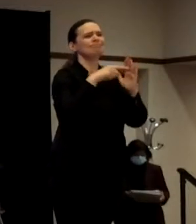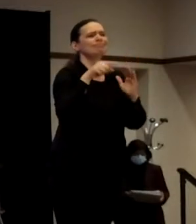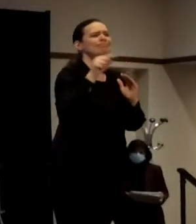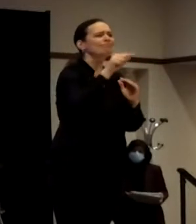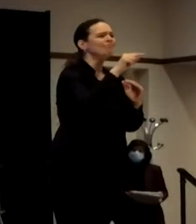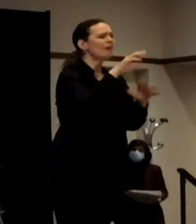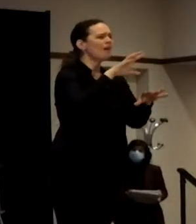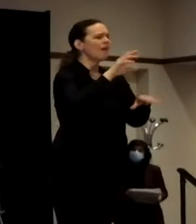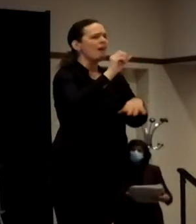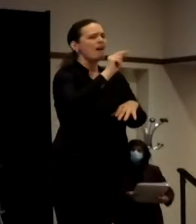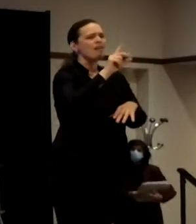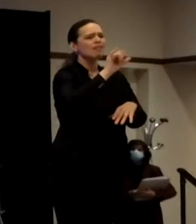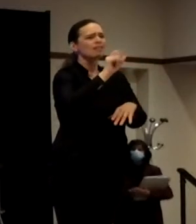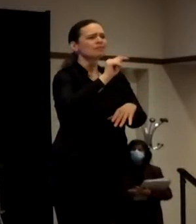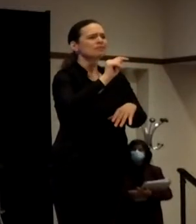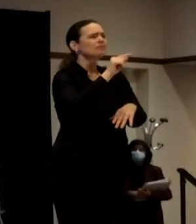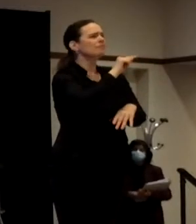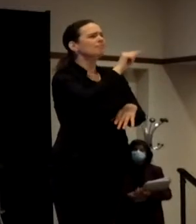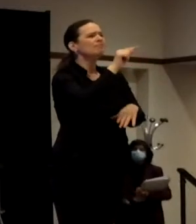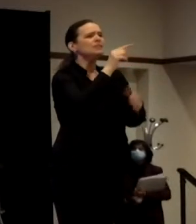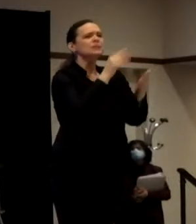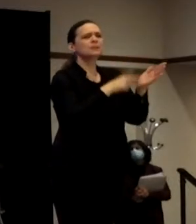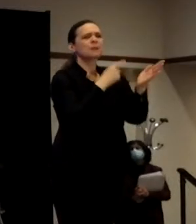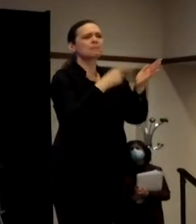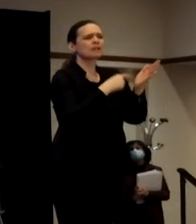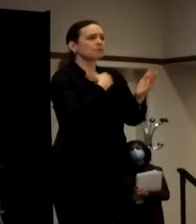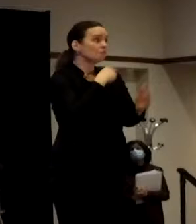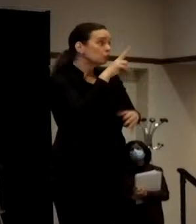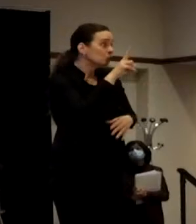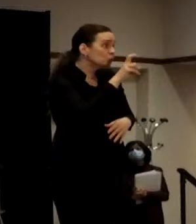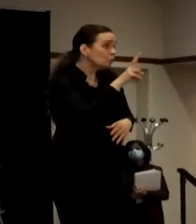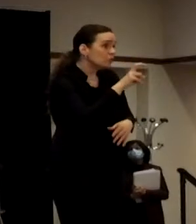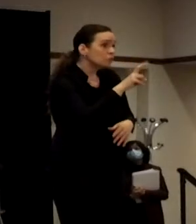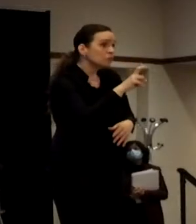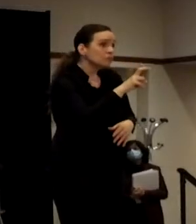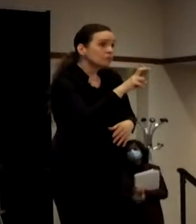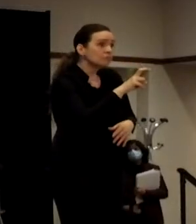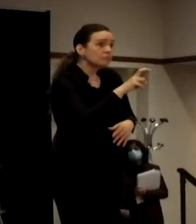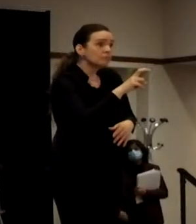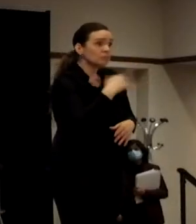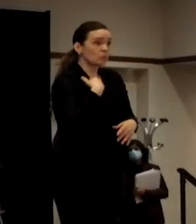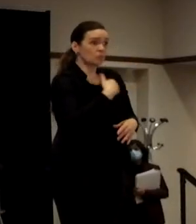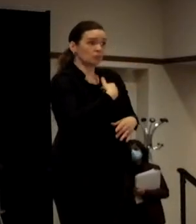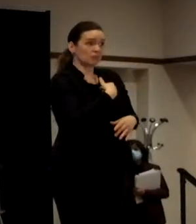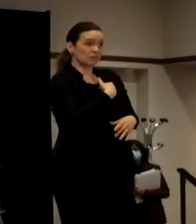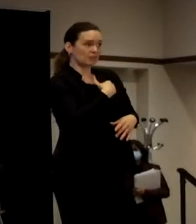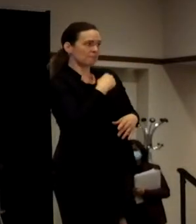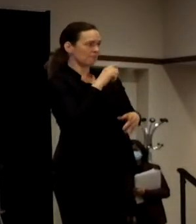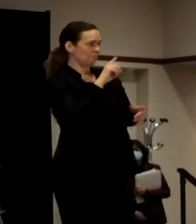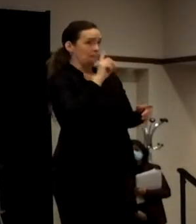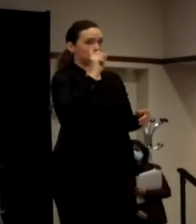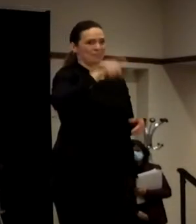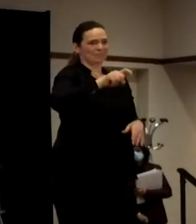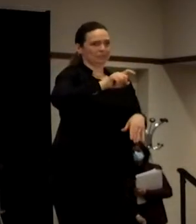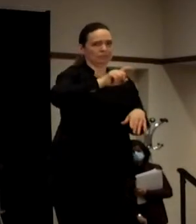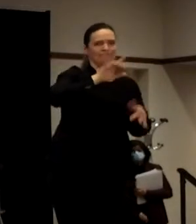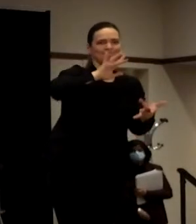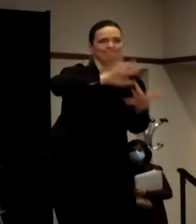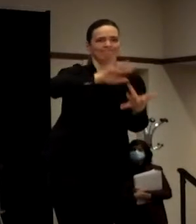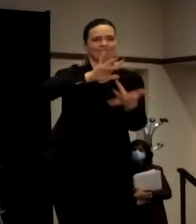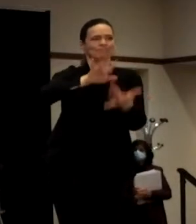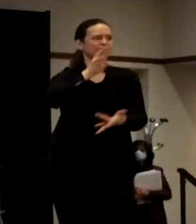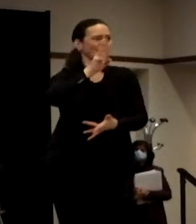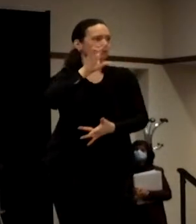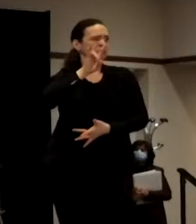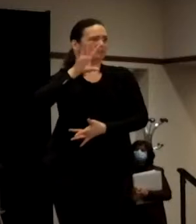day. For us to get 200 slots, we have to contact 600, 700, 800 people because so many people have gotten vaccine